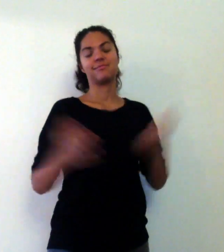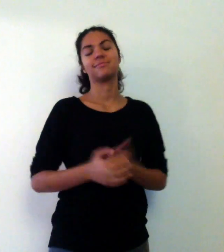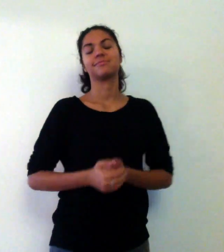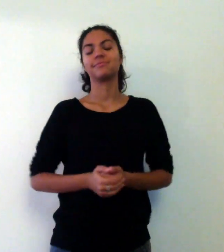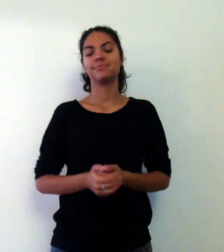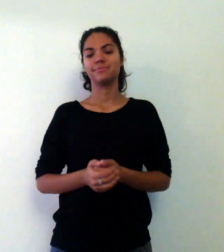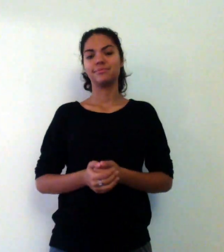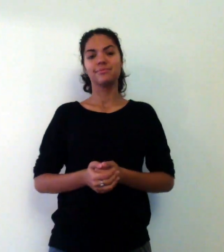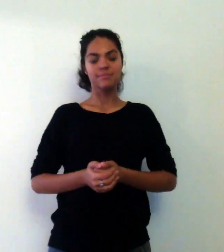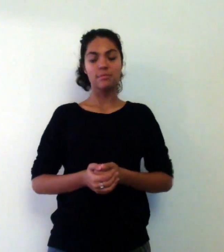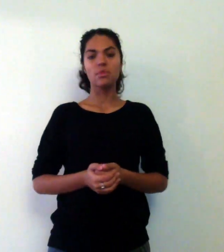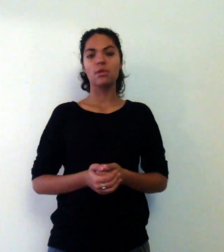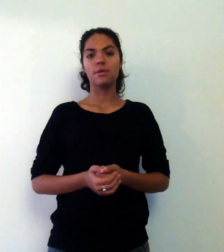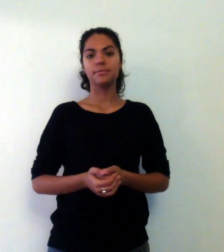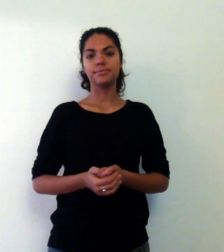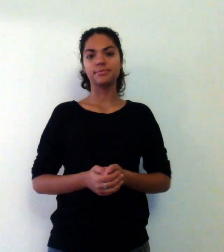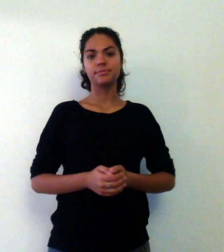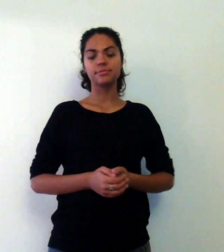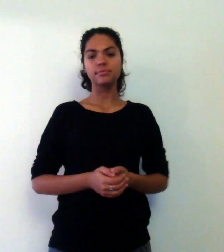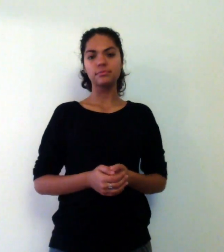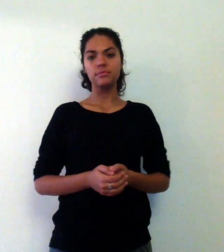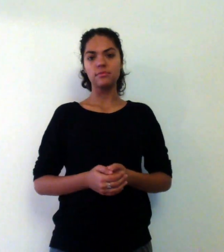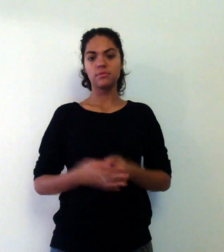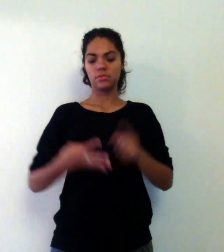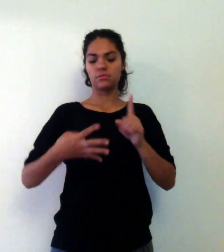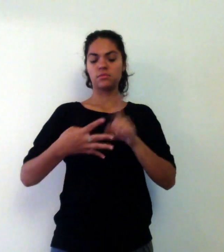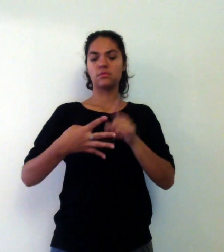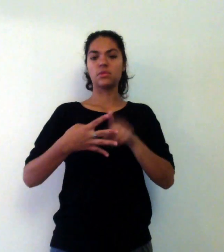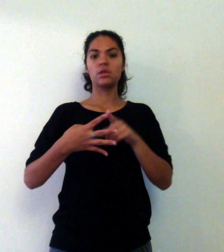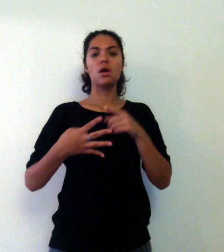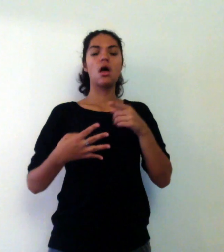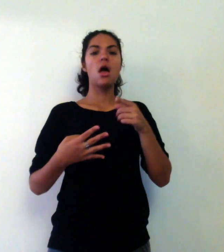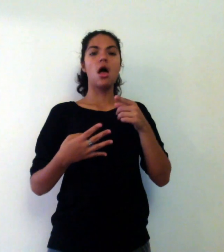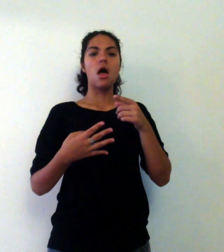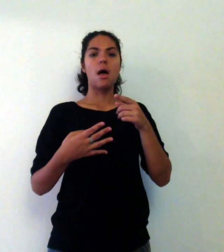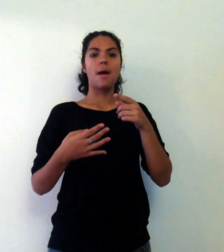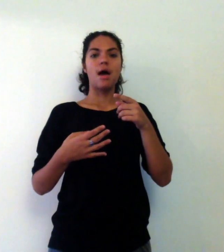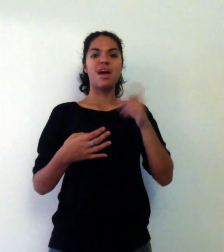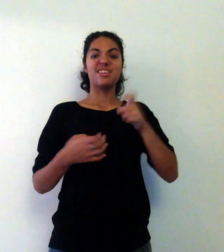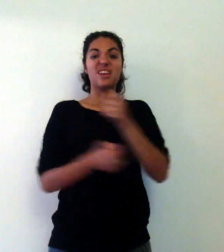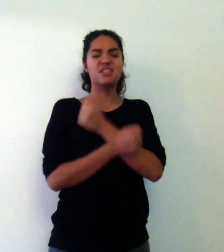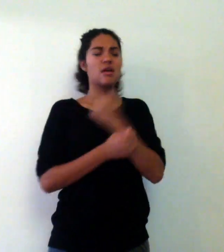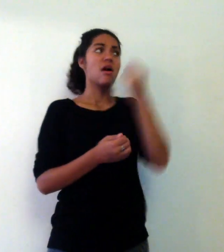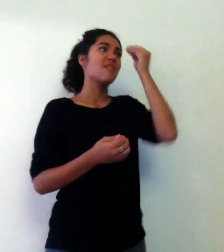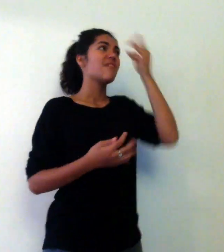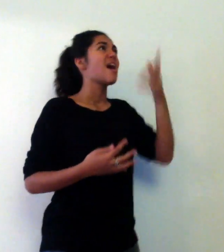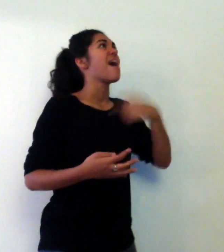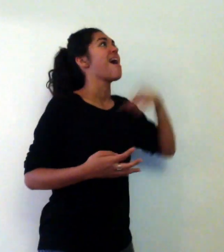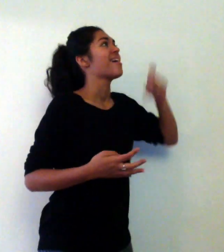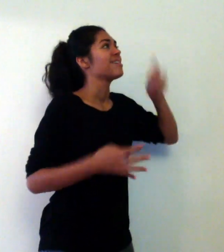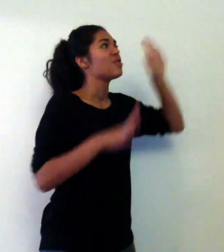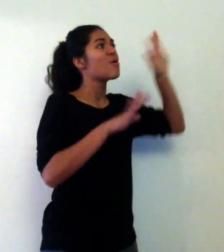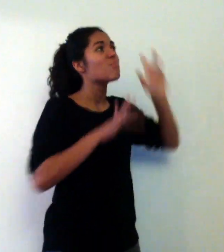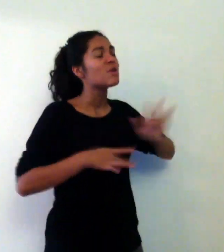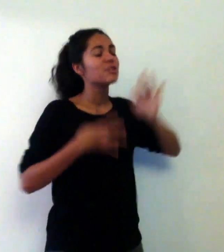It comes to God and says, have mercy upon me, a sinner. Gift love comes to God out of service and says, I want to give you my